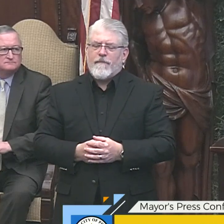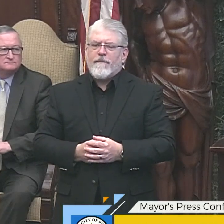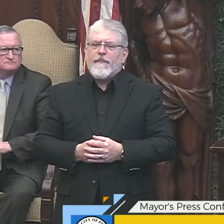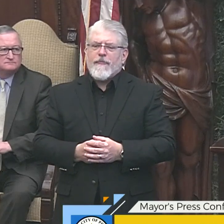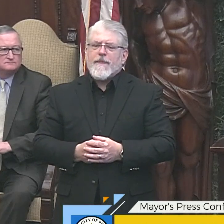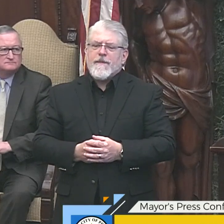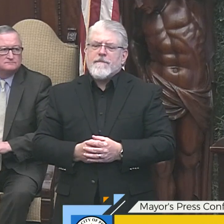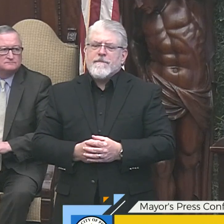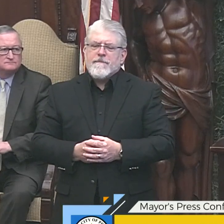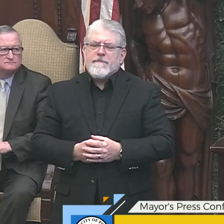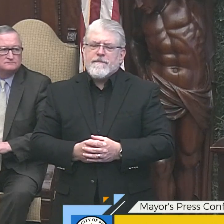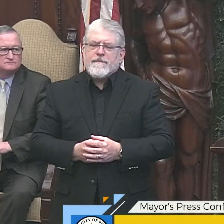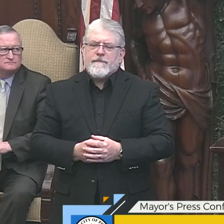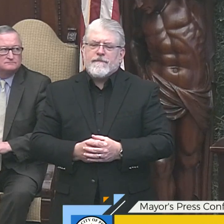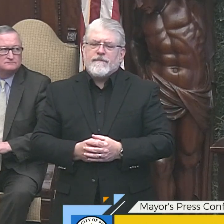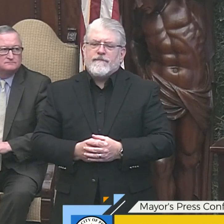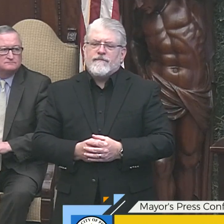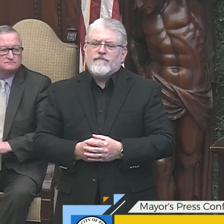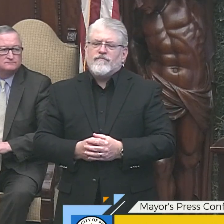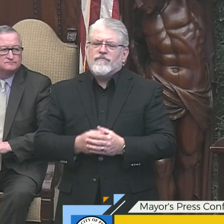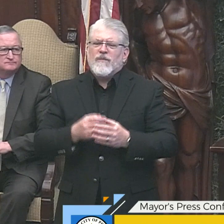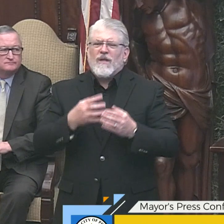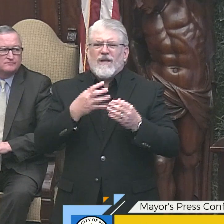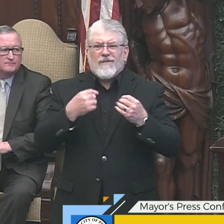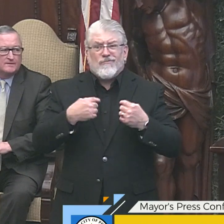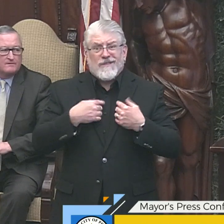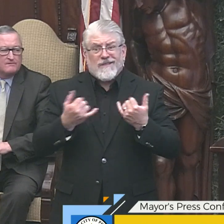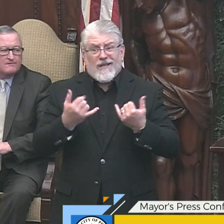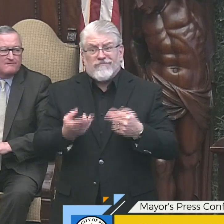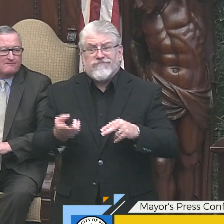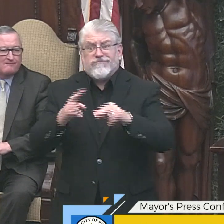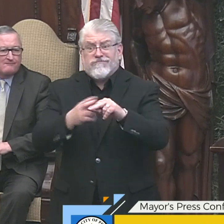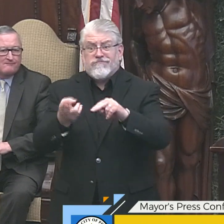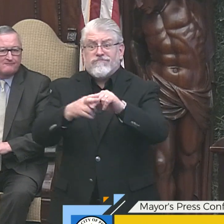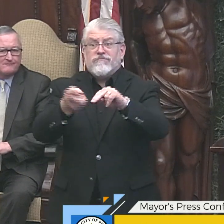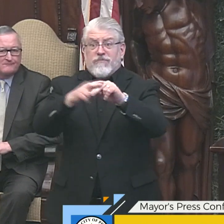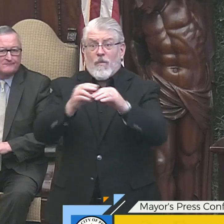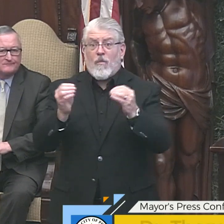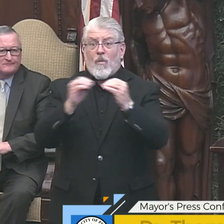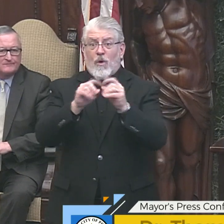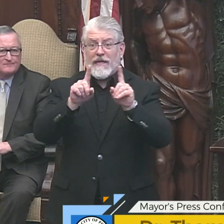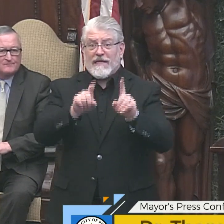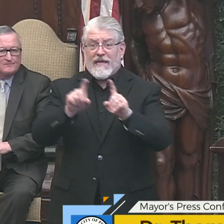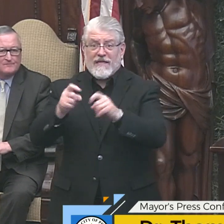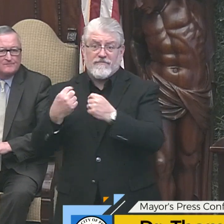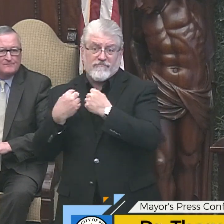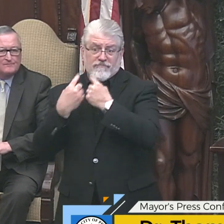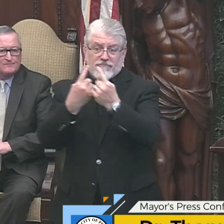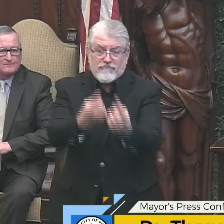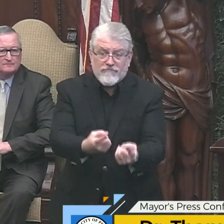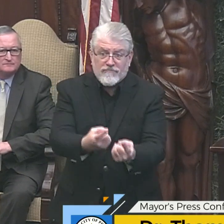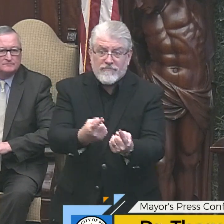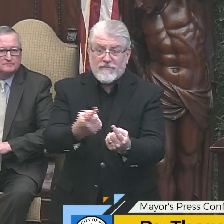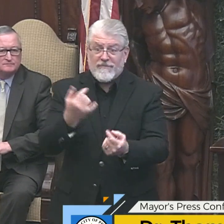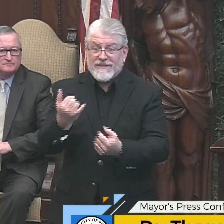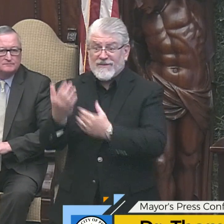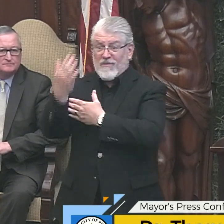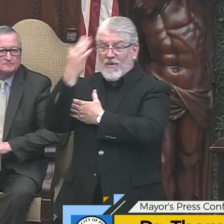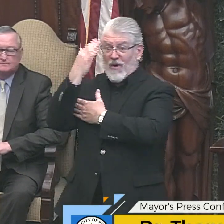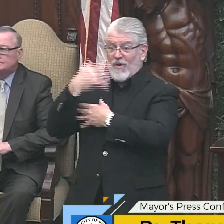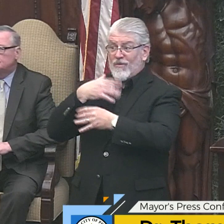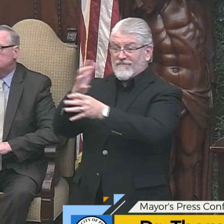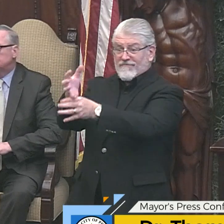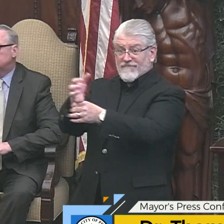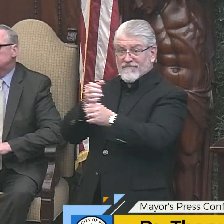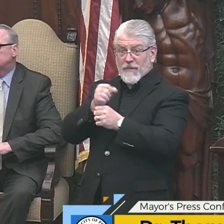is to increase the number of people who are tested. So we received 99 test results this morning, so that number is increasing every